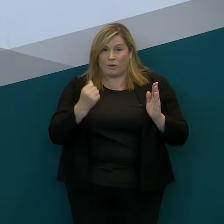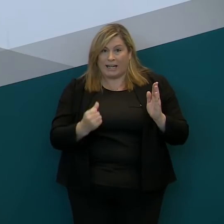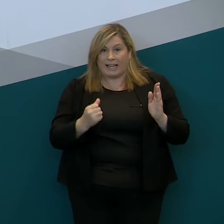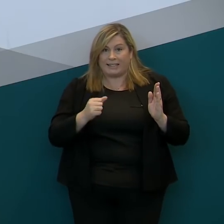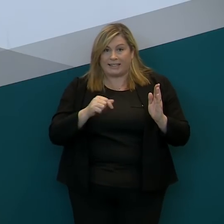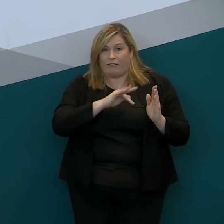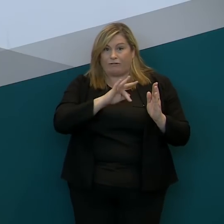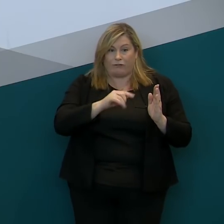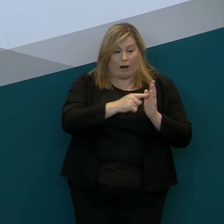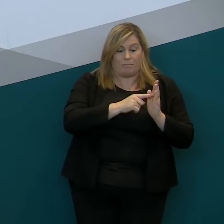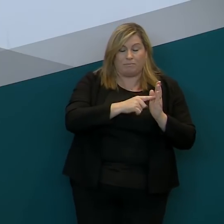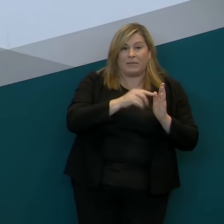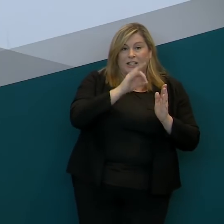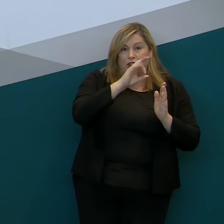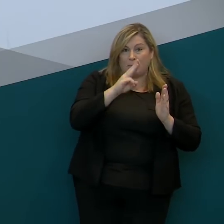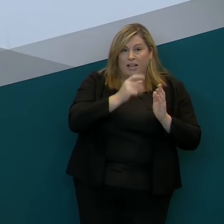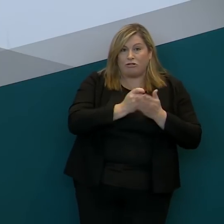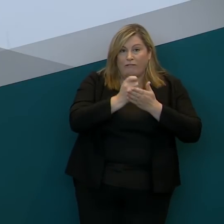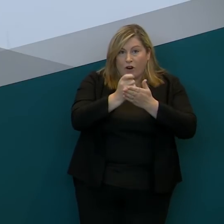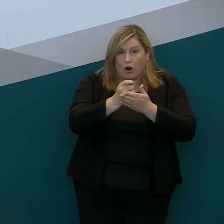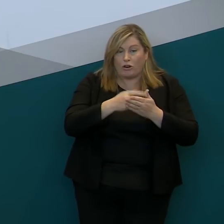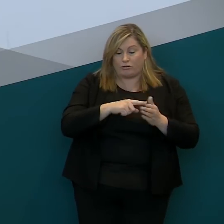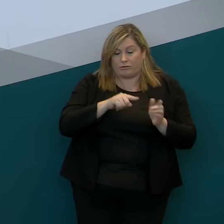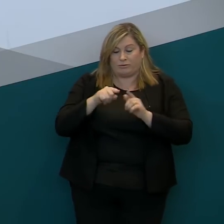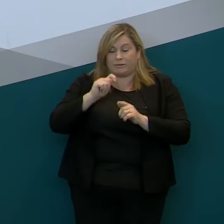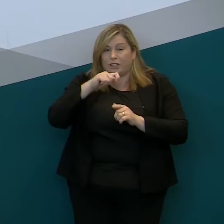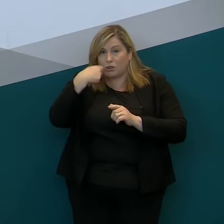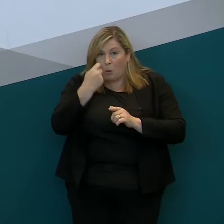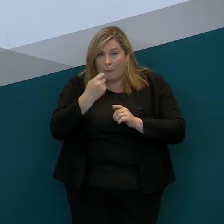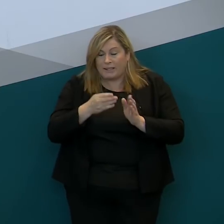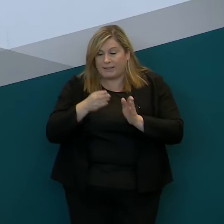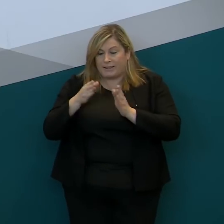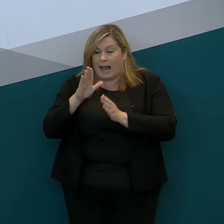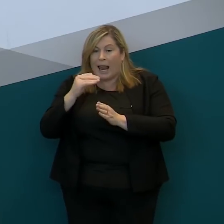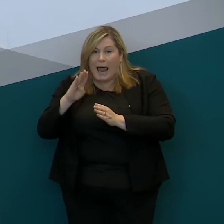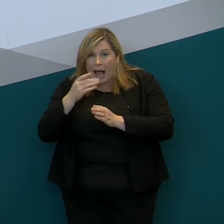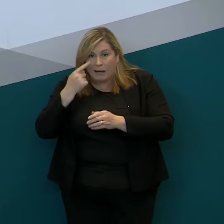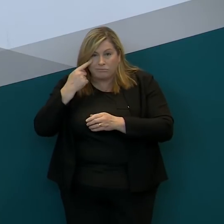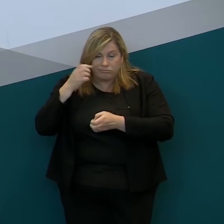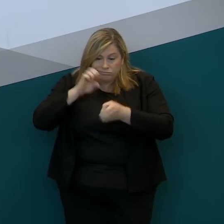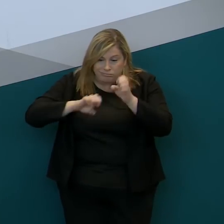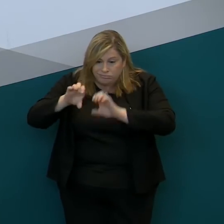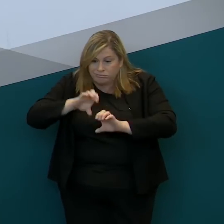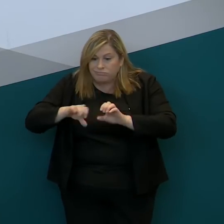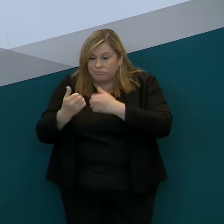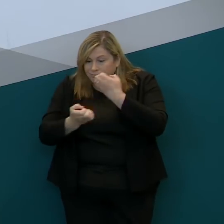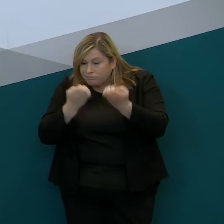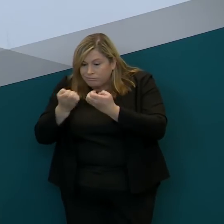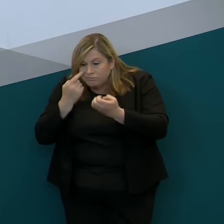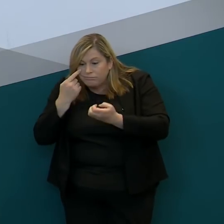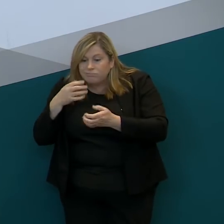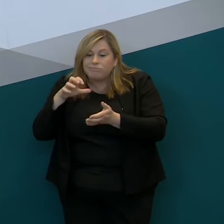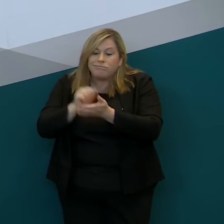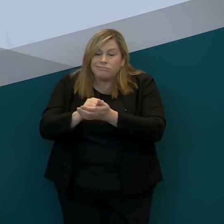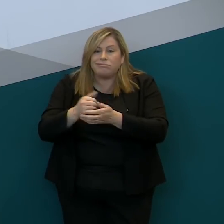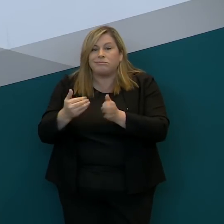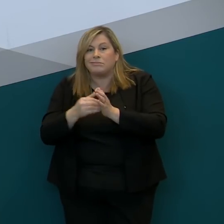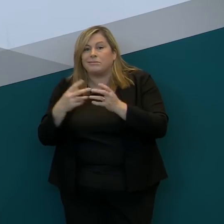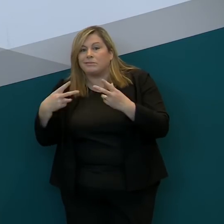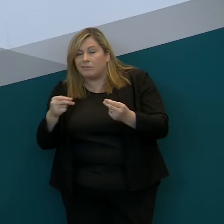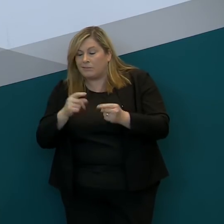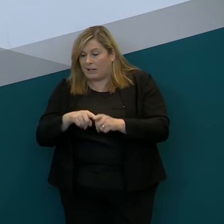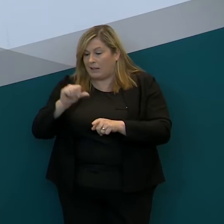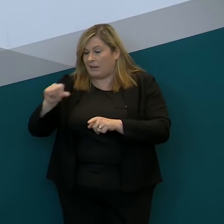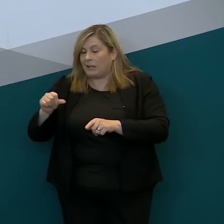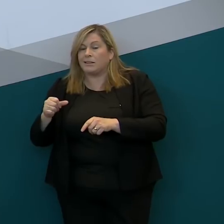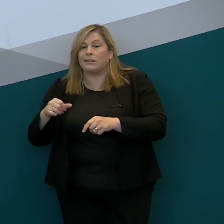referral to swabbing to testing to lab result to contact tracing, which, as I say, is for the non-complex case takes place on the